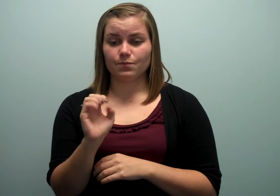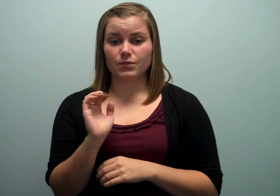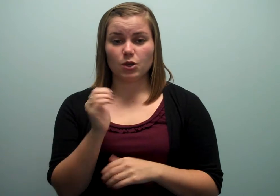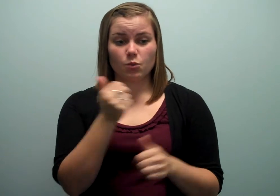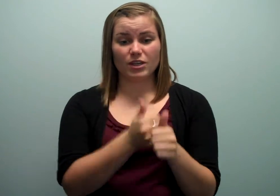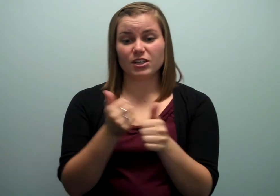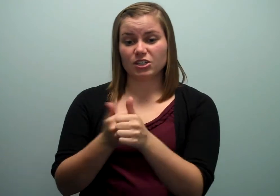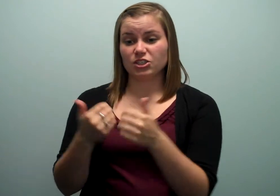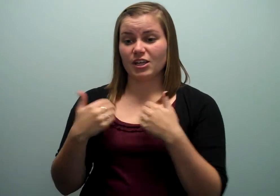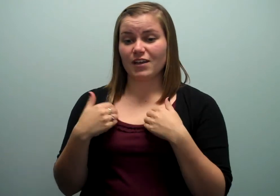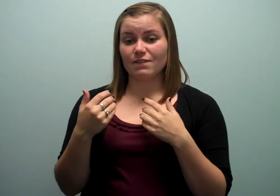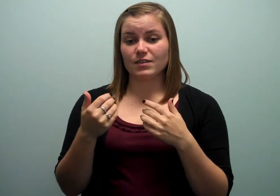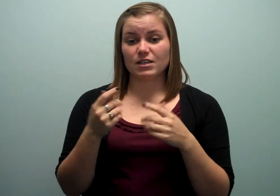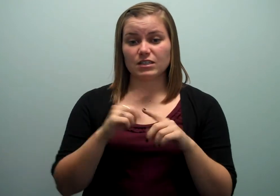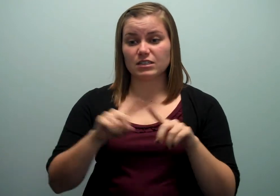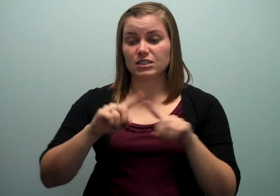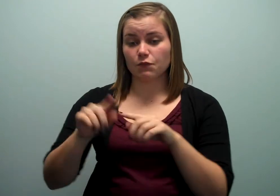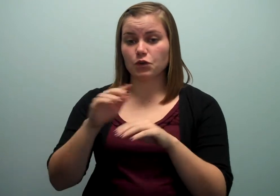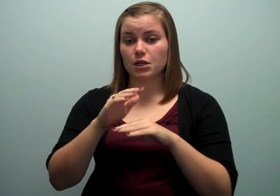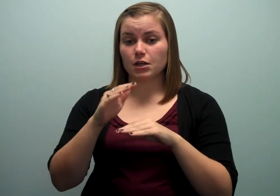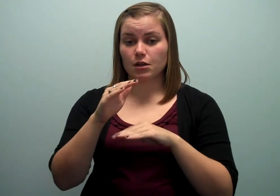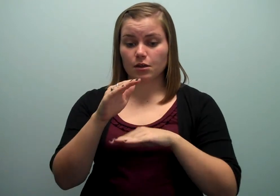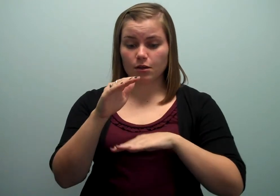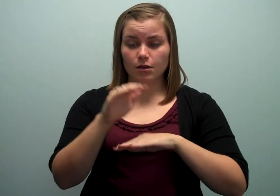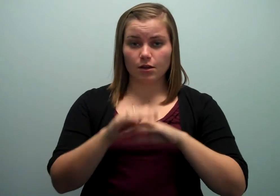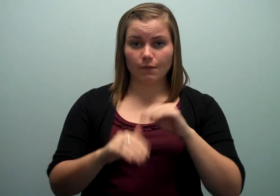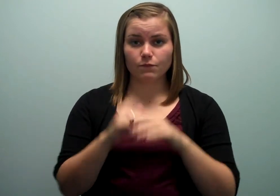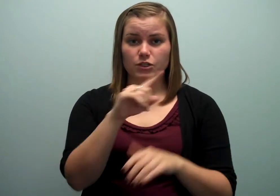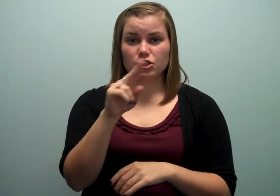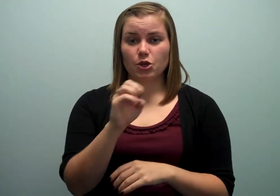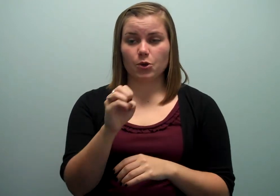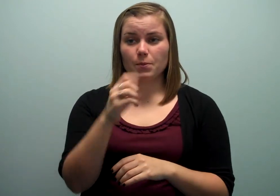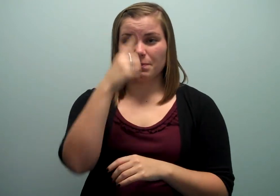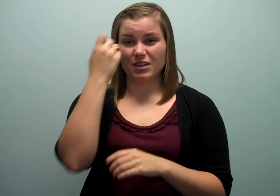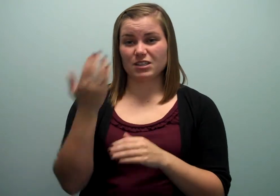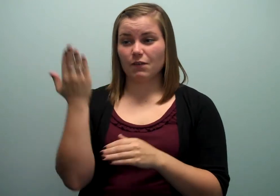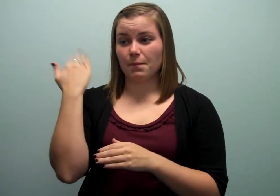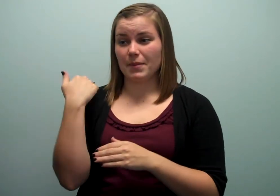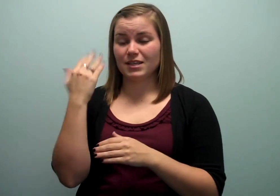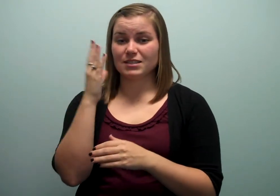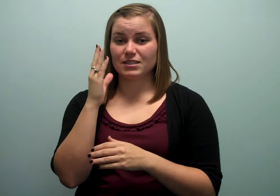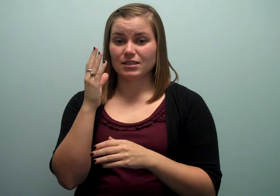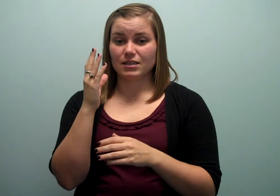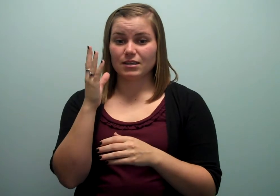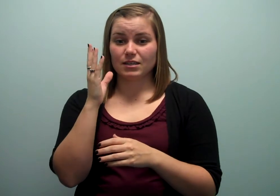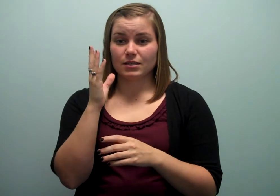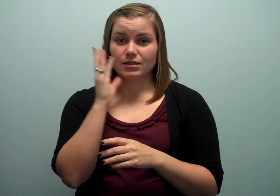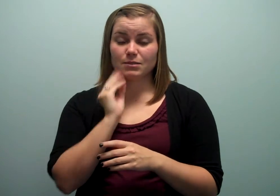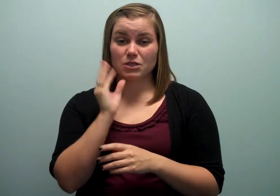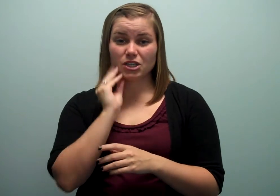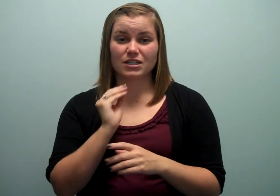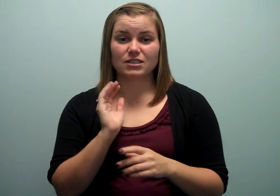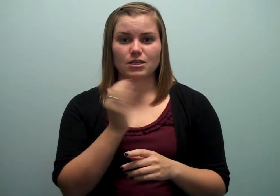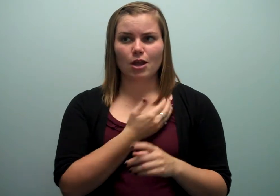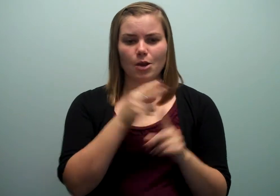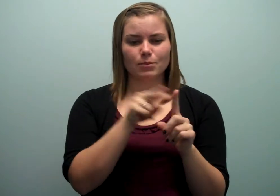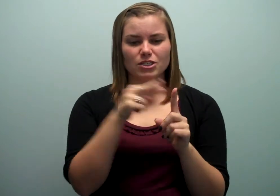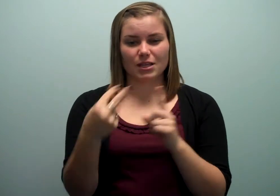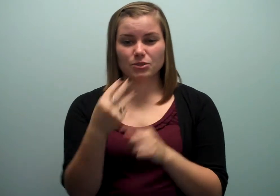zone based on our own past experiences, our perceptions of our capabilities, and our willingness to be